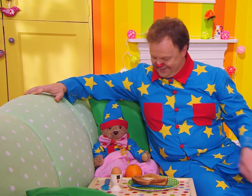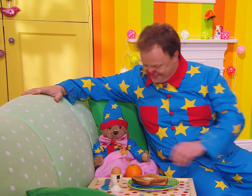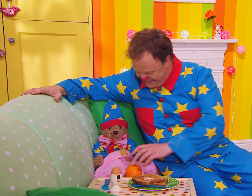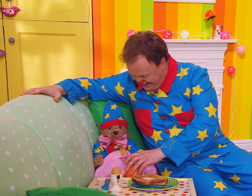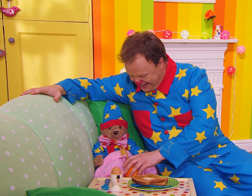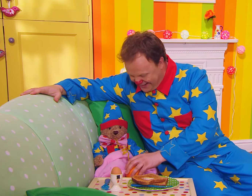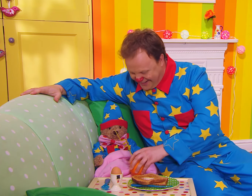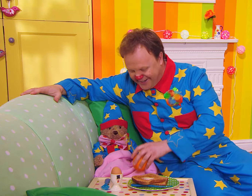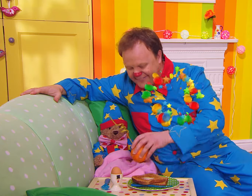Yes!